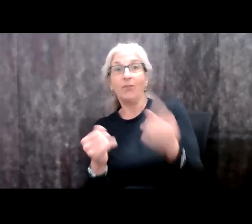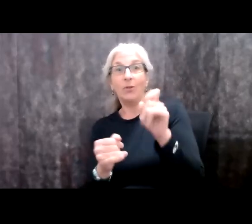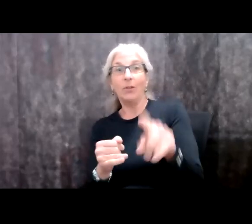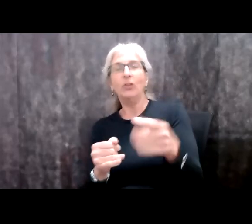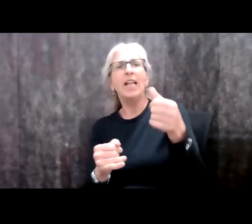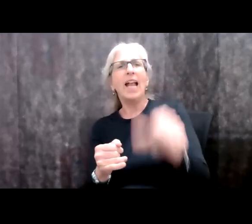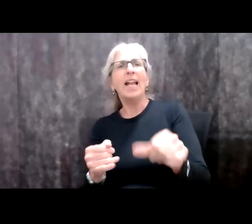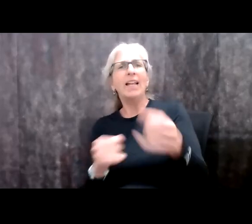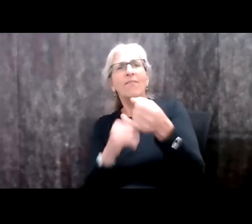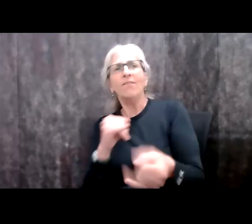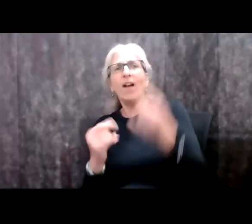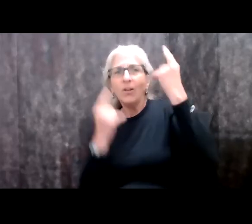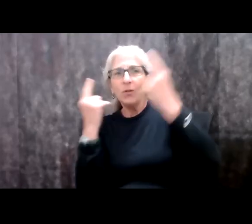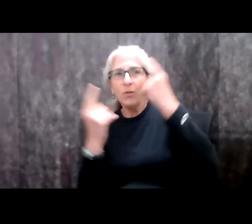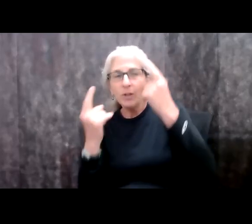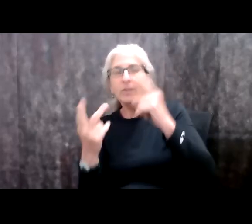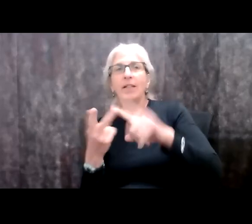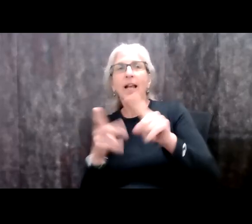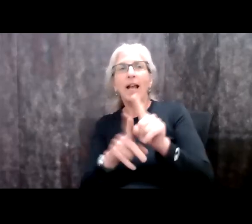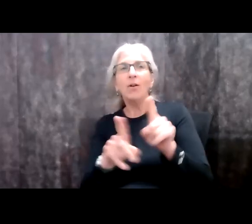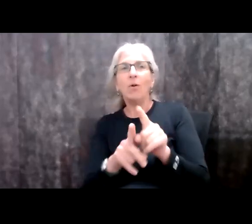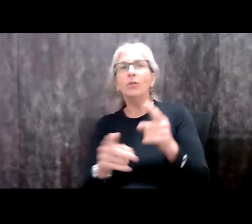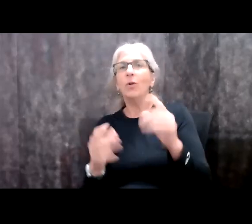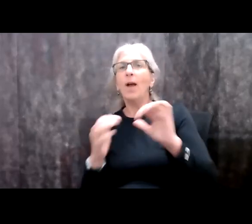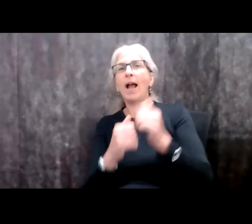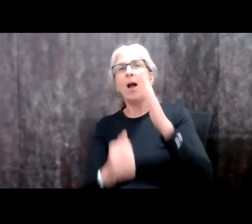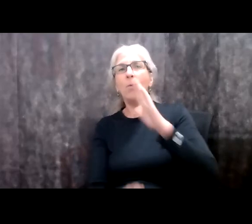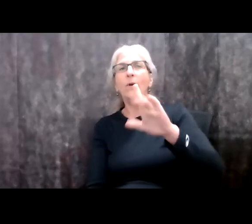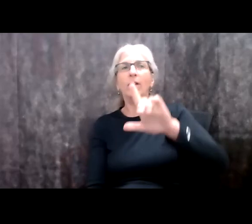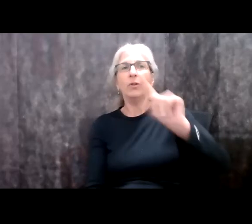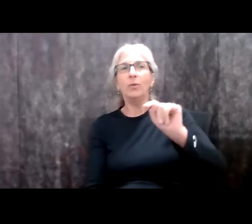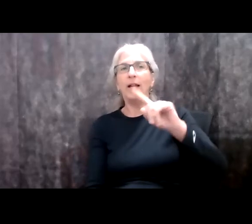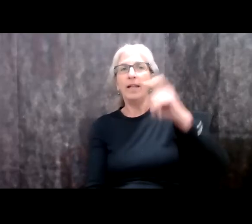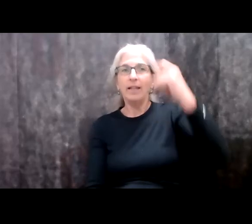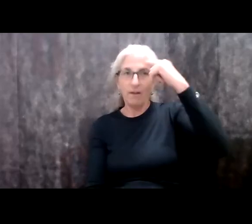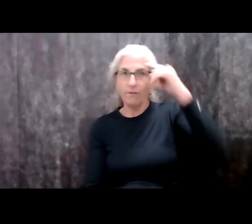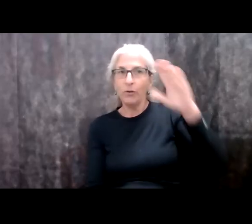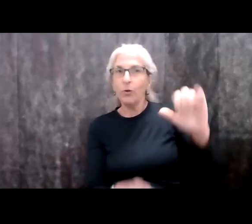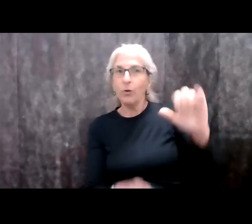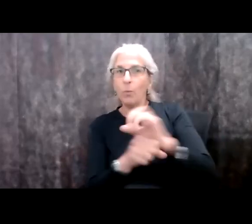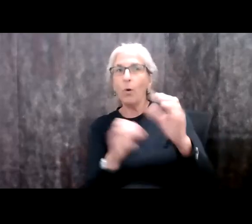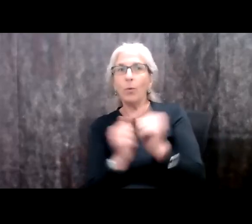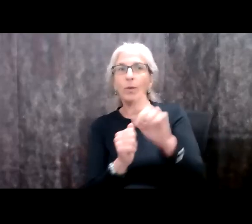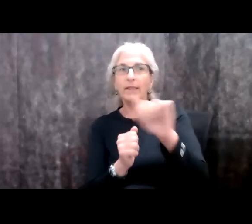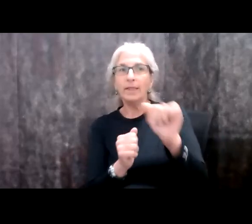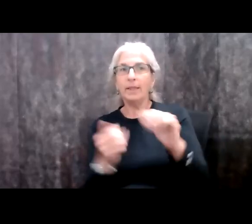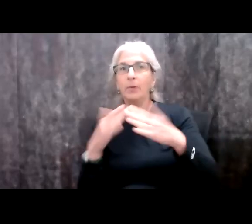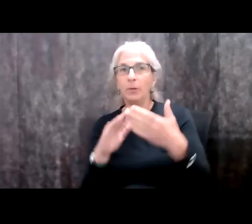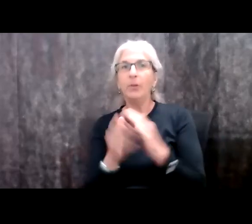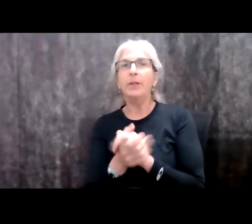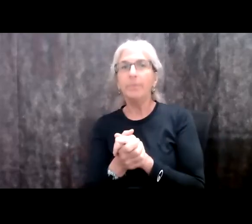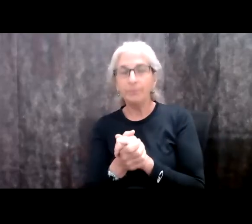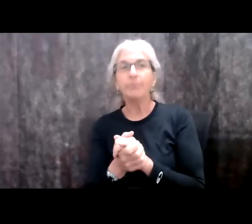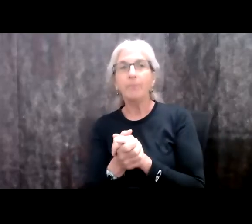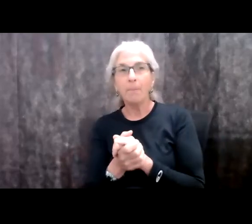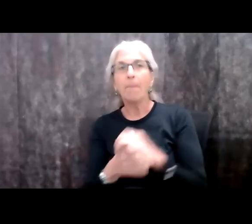your overall vision for how the lieutenant governorship will work with the disability community. Sure. So I think the first